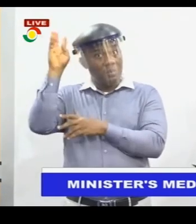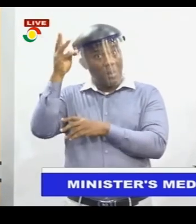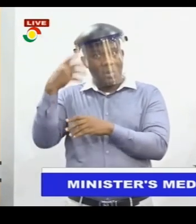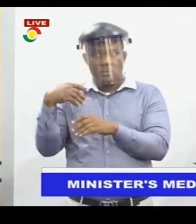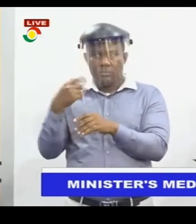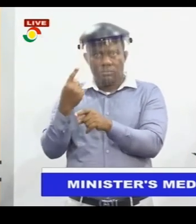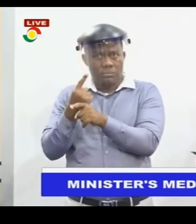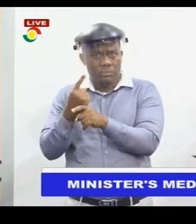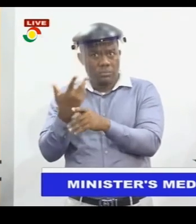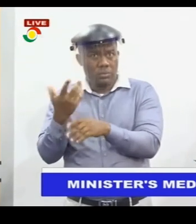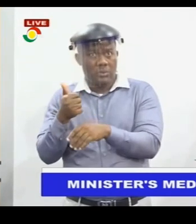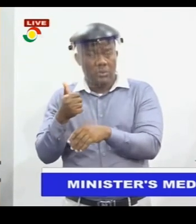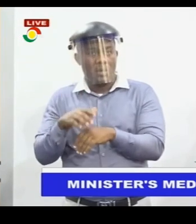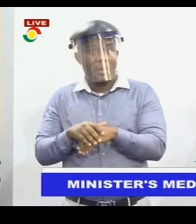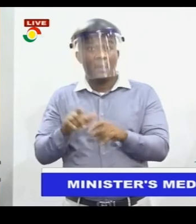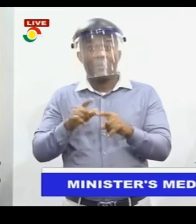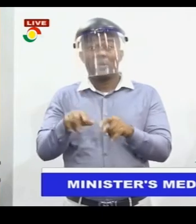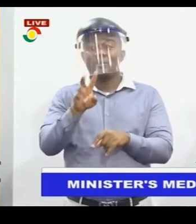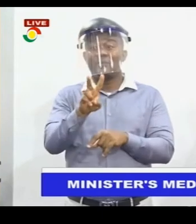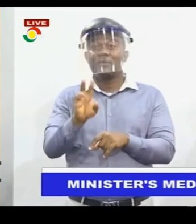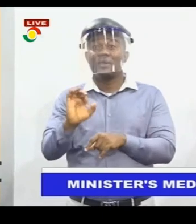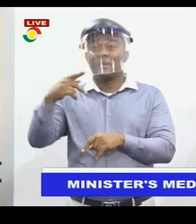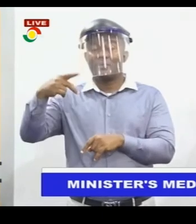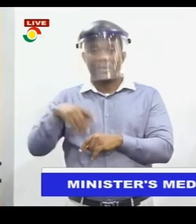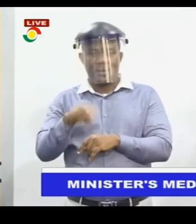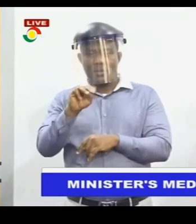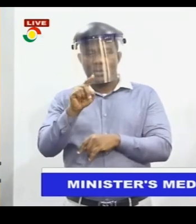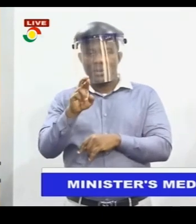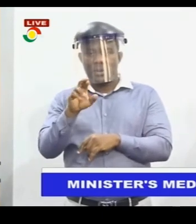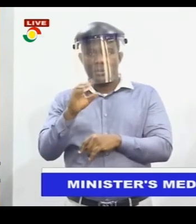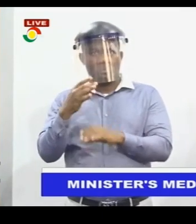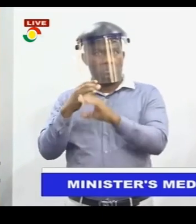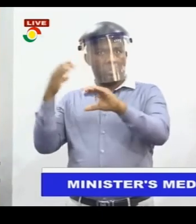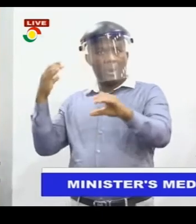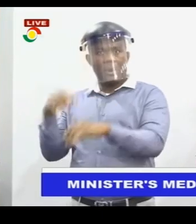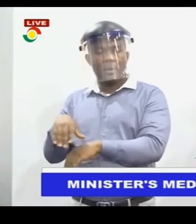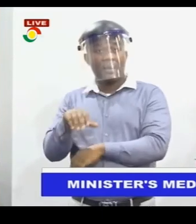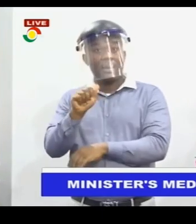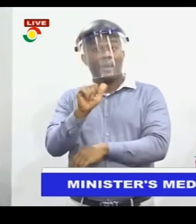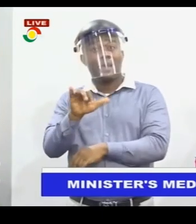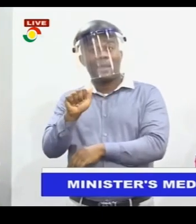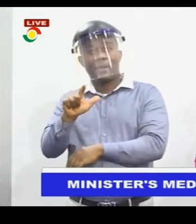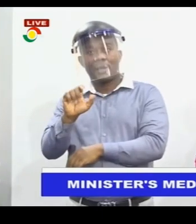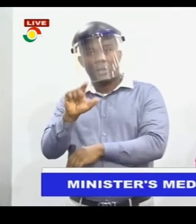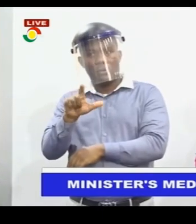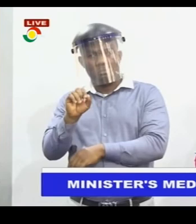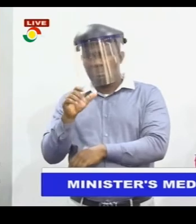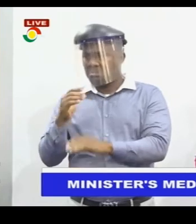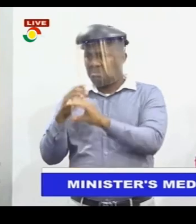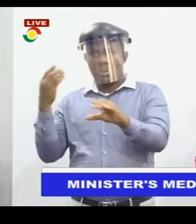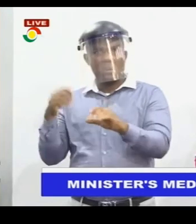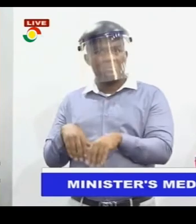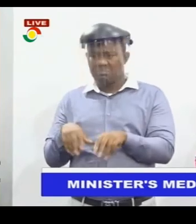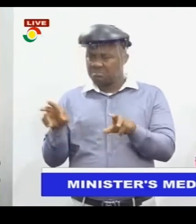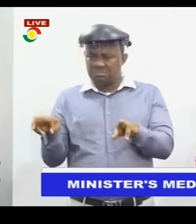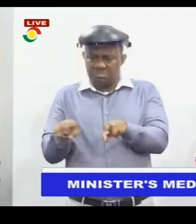accurate. But the VVIPs, the Metro Mass Transport, the Ayolollos and Co, do not observe the social